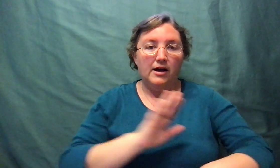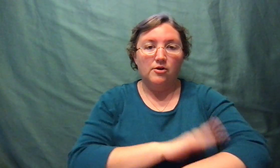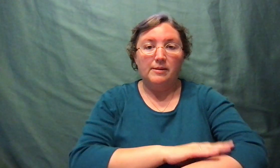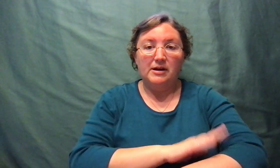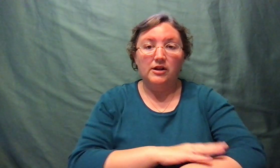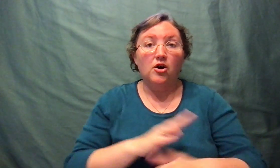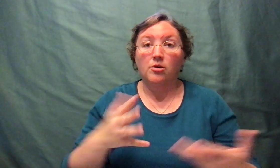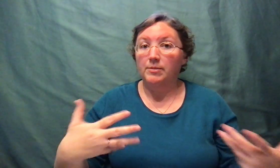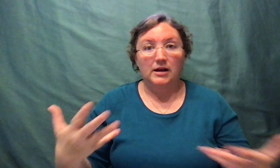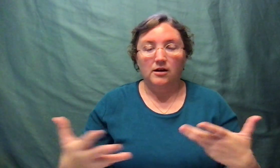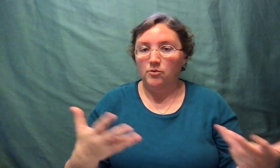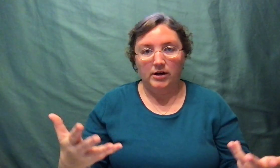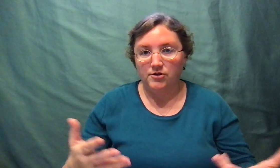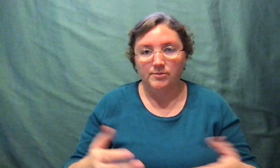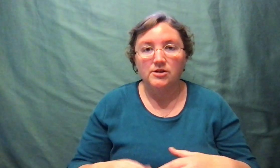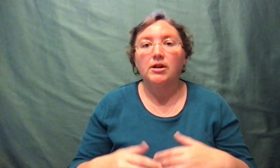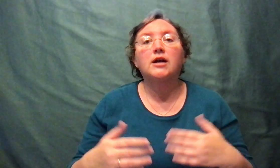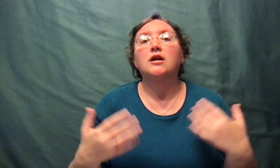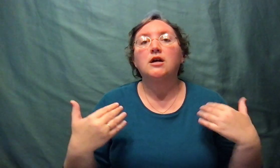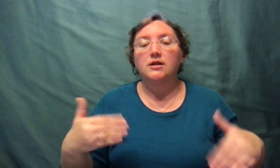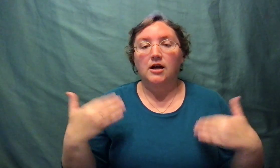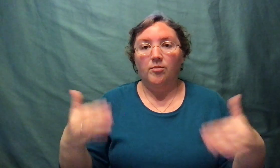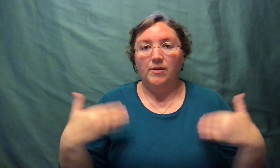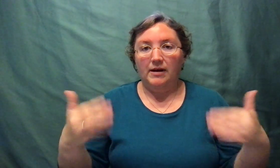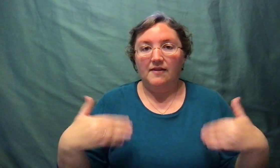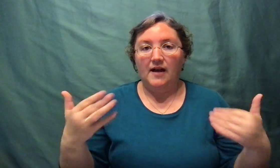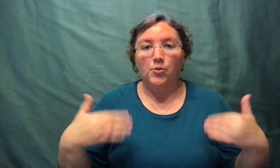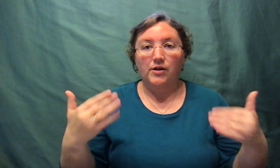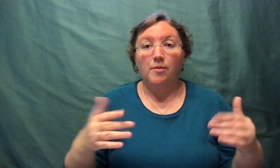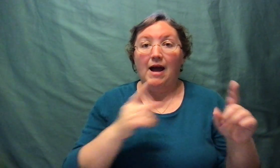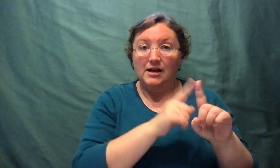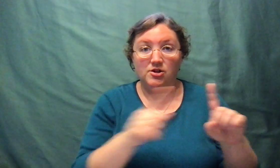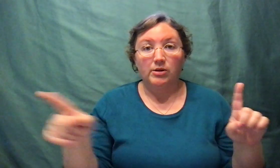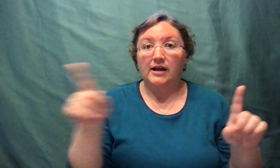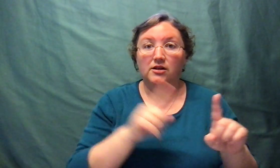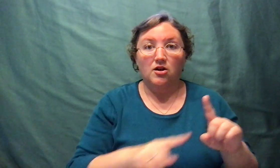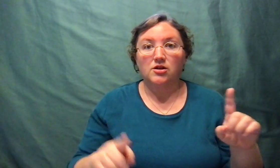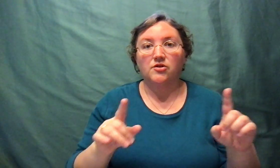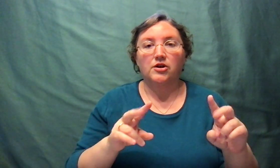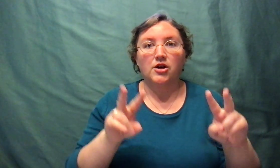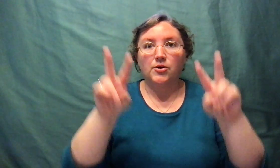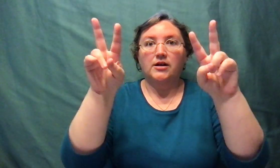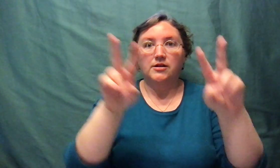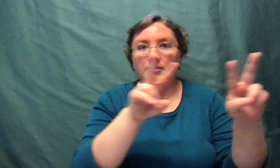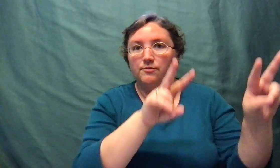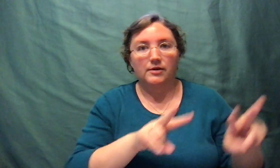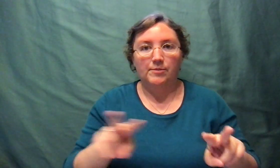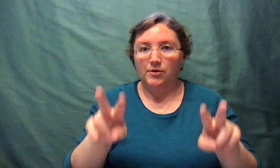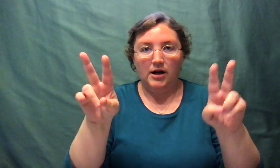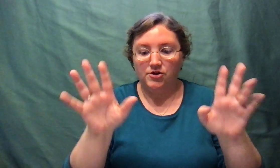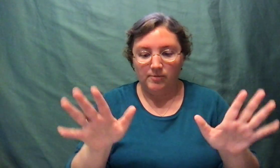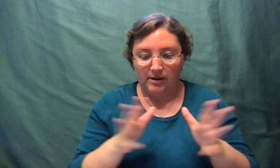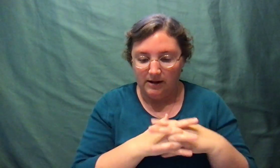or maybe on the arm, depending on what instruments they're playing, to help them get that rhythm as they're playing along so they're not trying to keep their eyes too many places